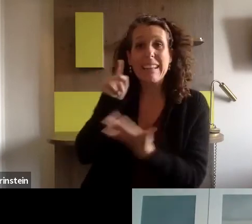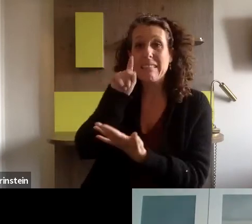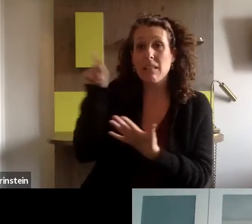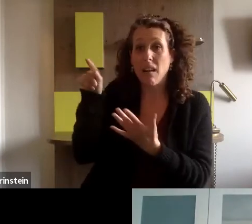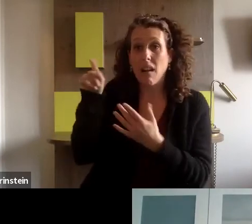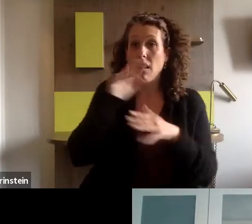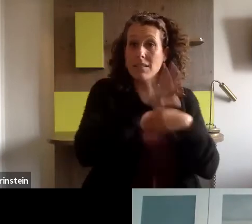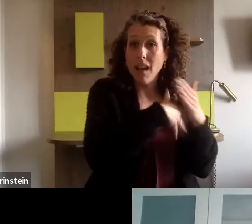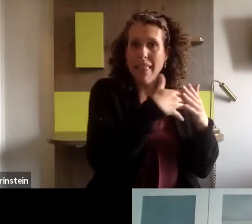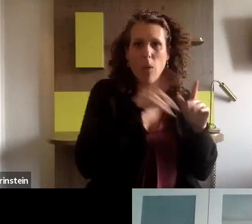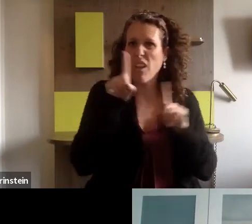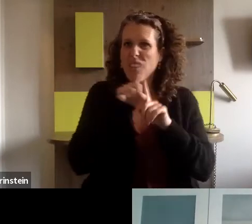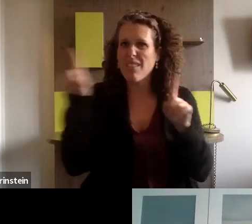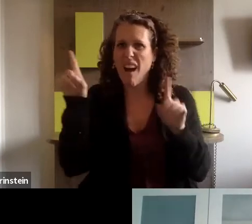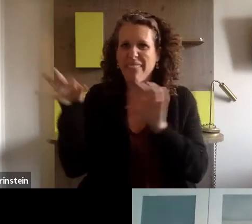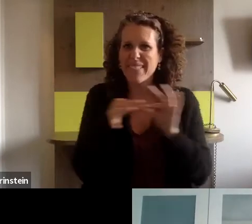testing?